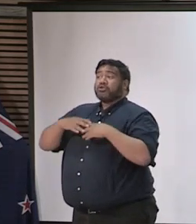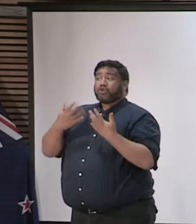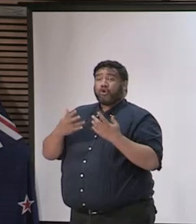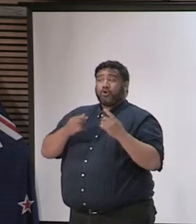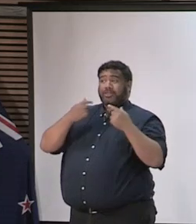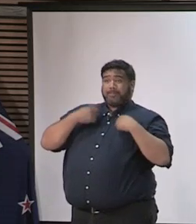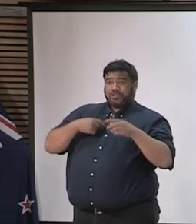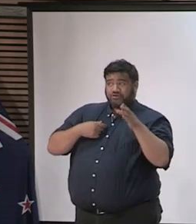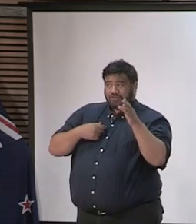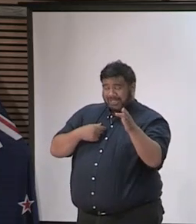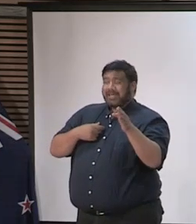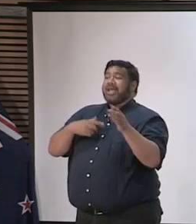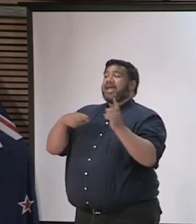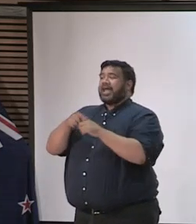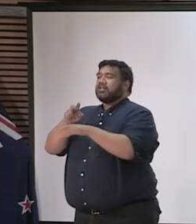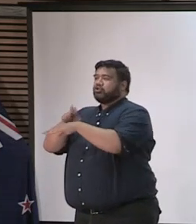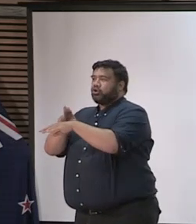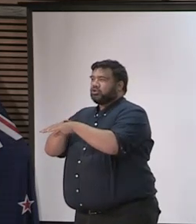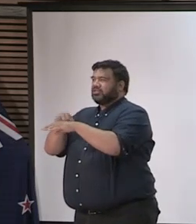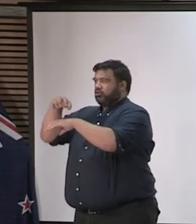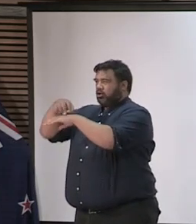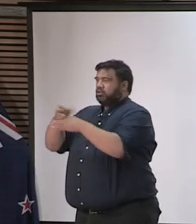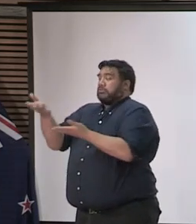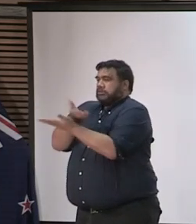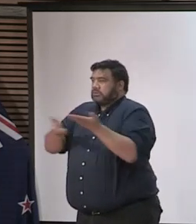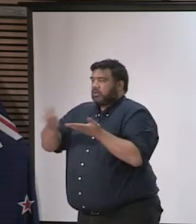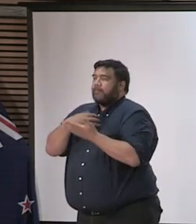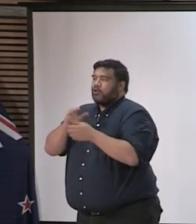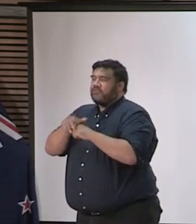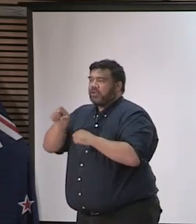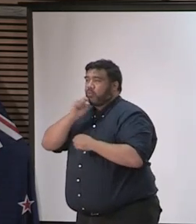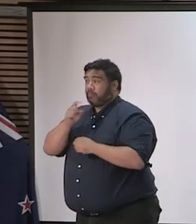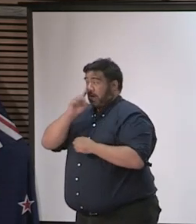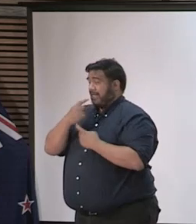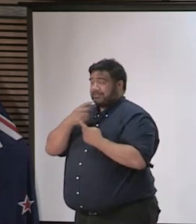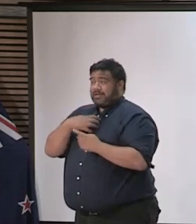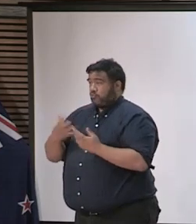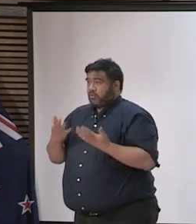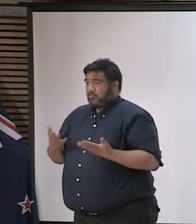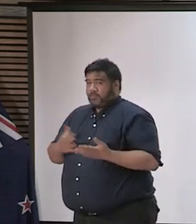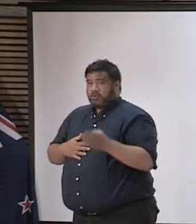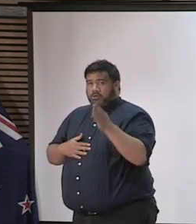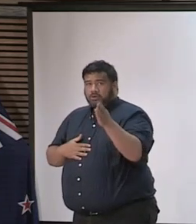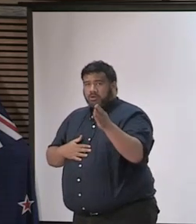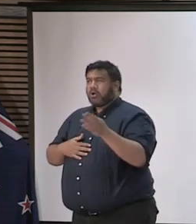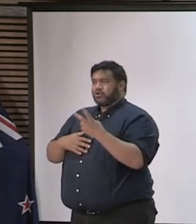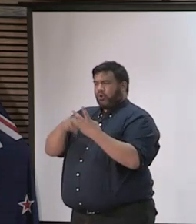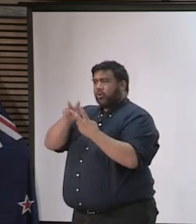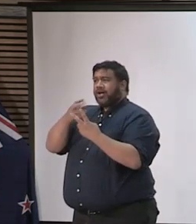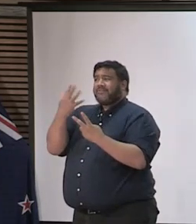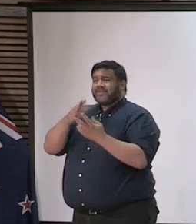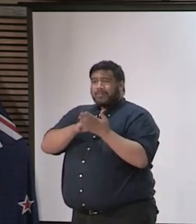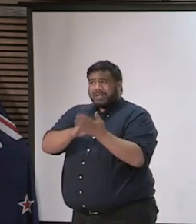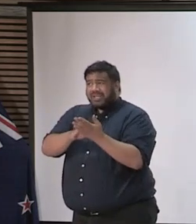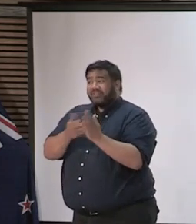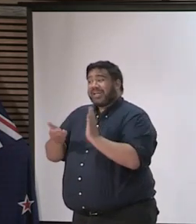Ministry on further funding. So that's ongoing, and I can't comment any further on it. Yeah, but And so we they- understand that 11 million was promised to them though, and